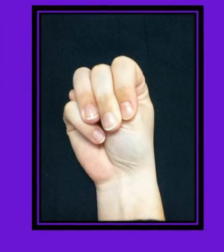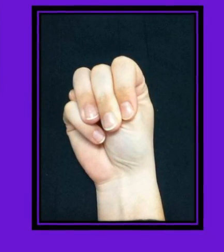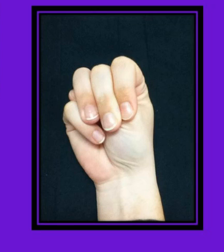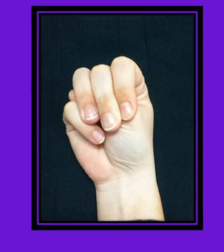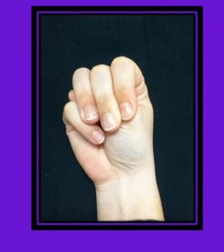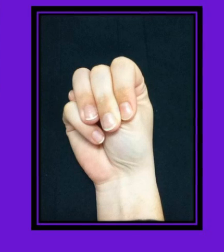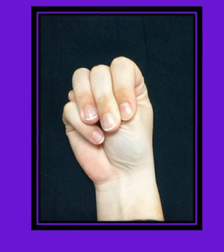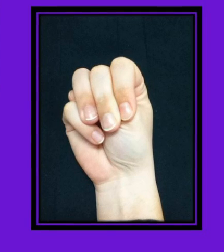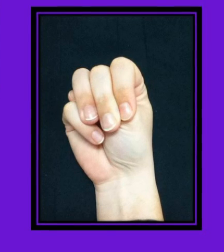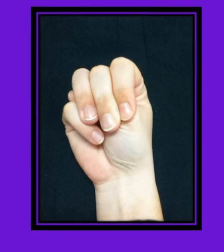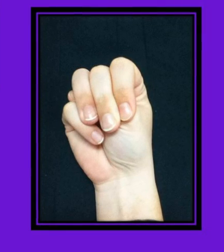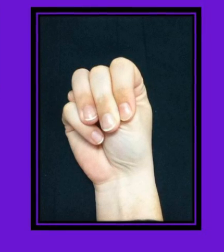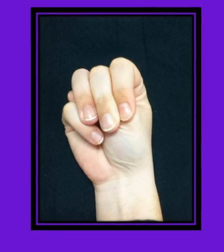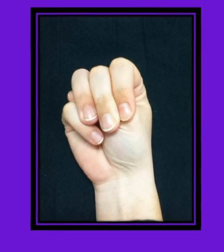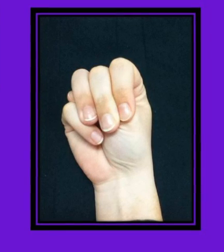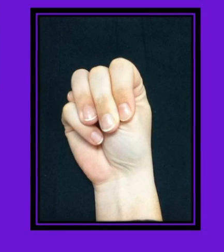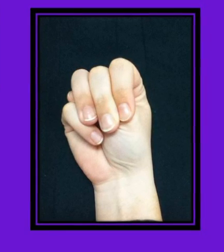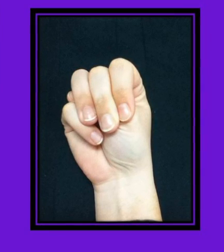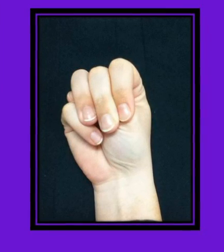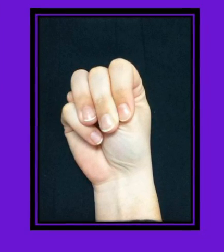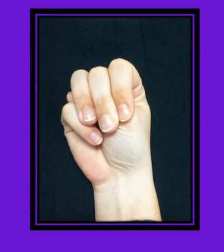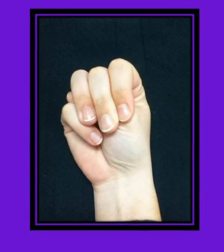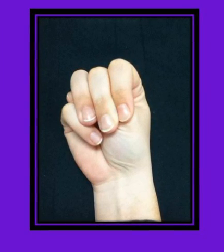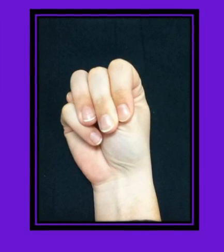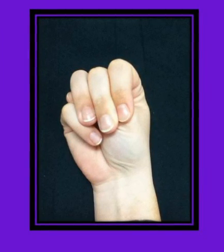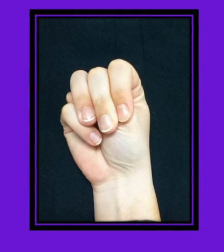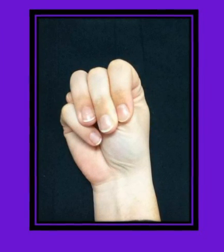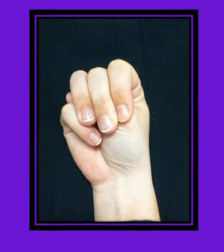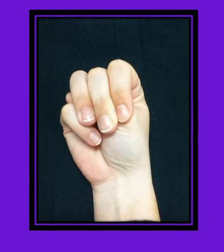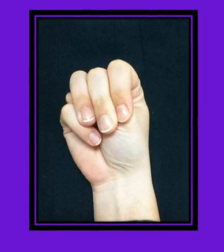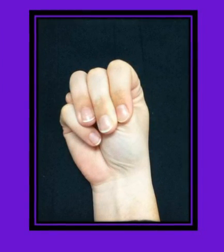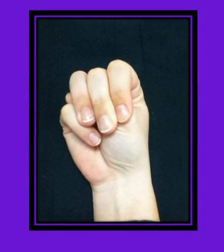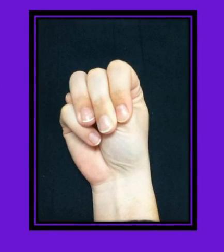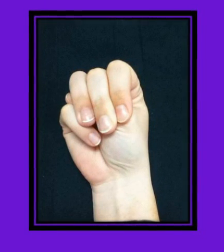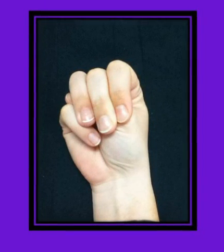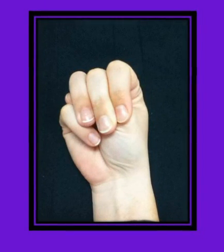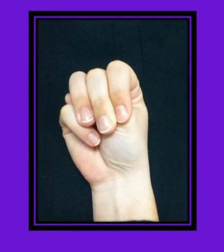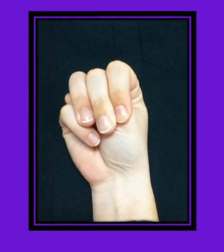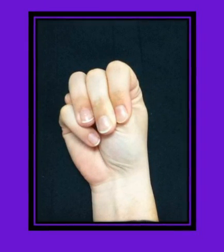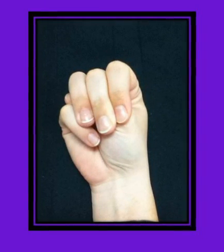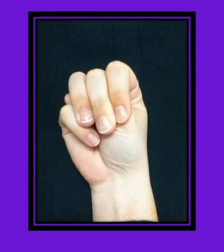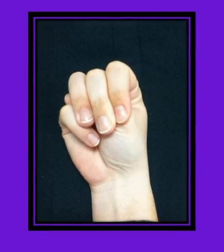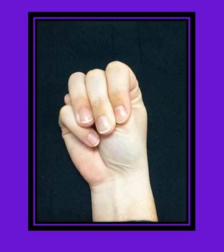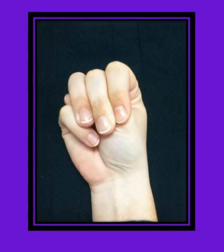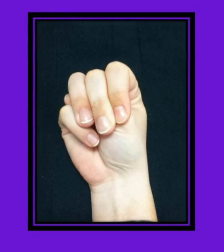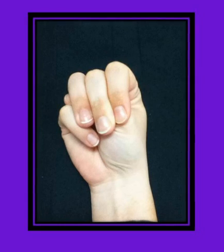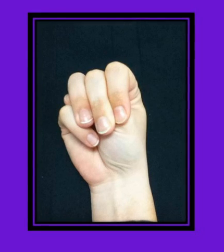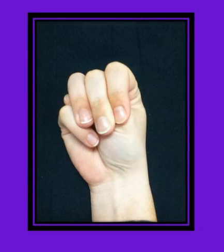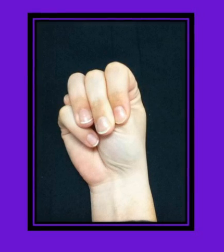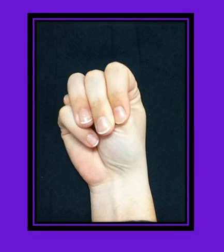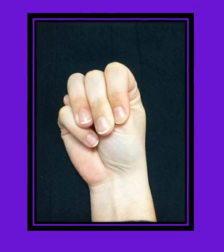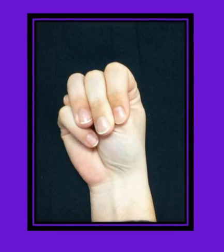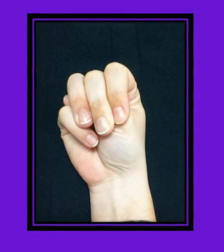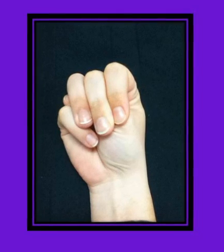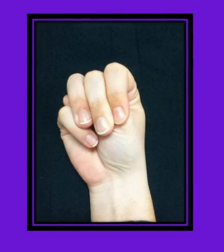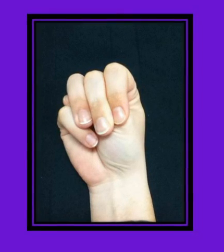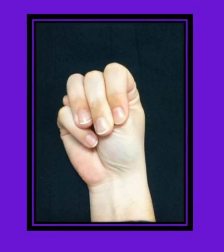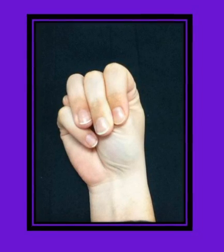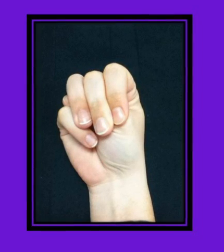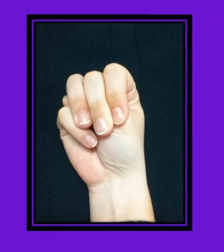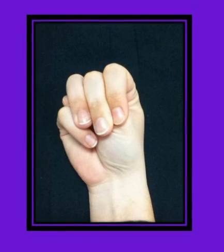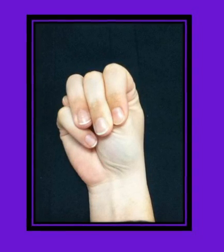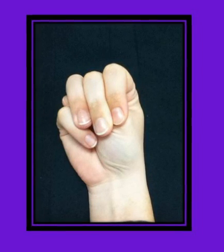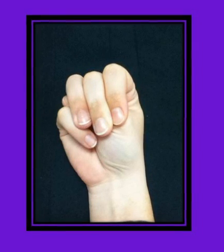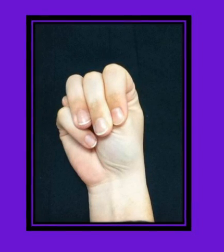like a fist, but instead your thumb is tucked under your three fingers located in the middle of your hand, and the